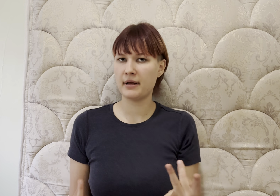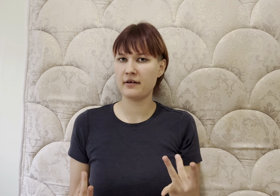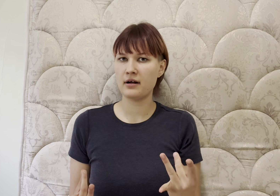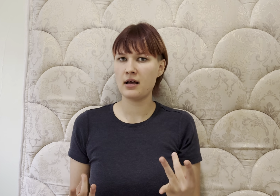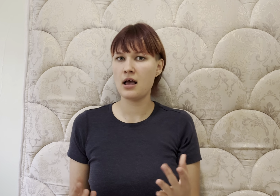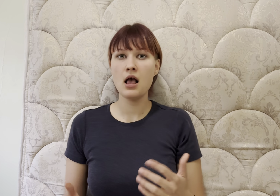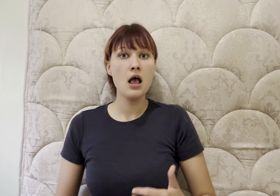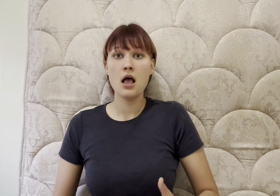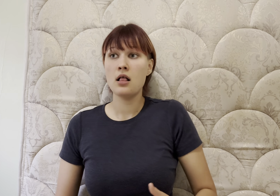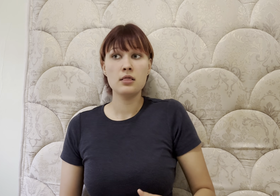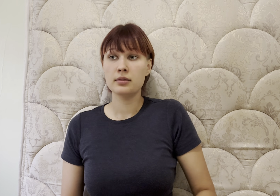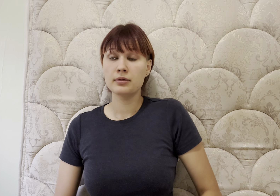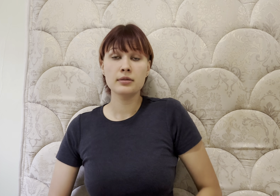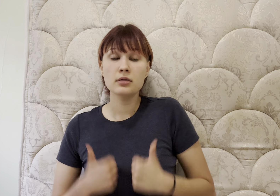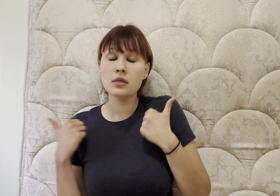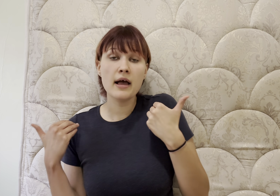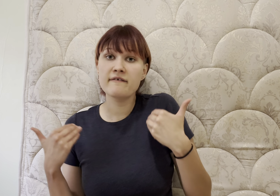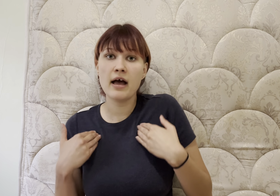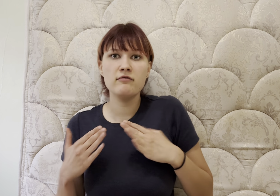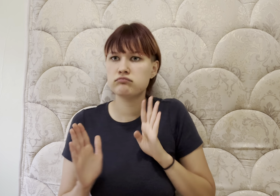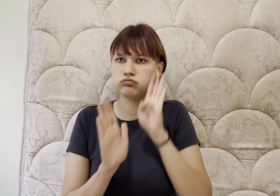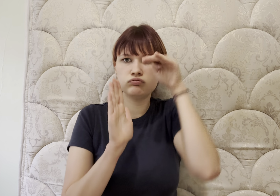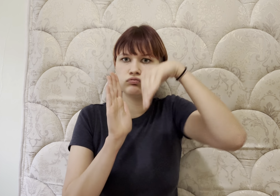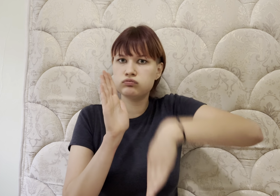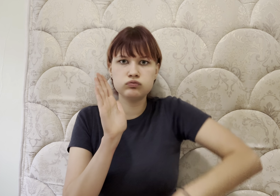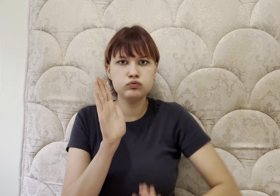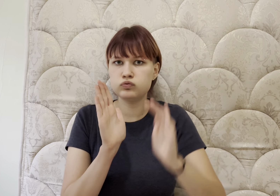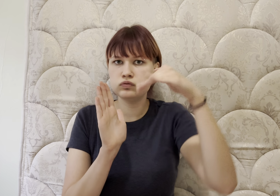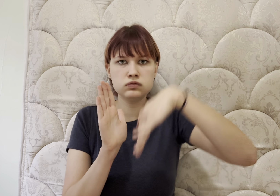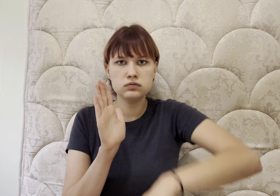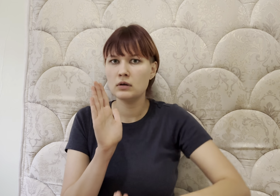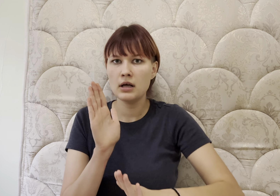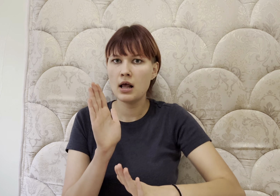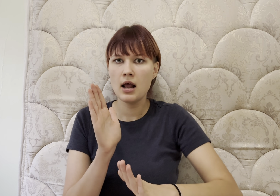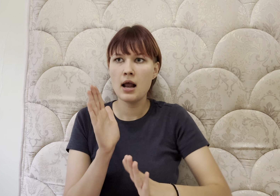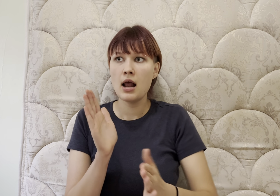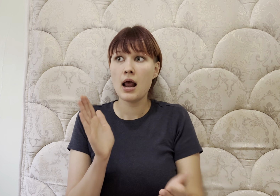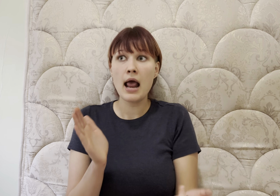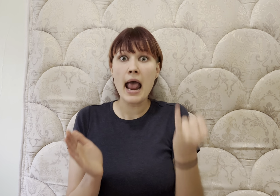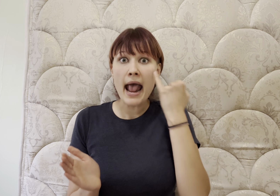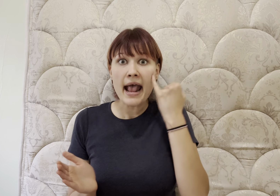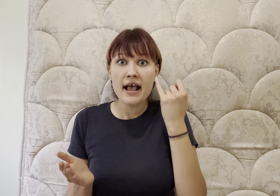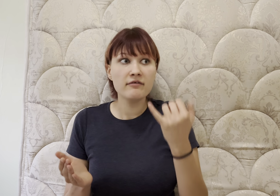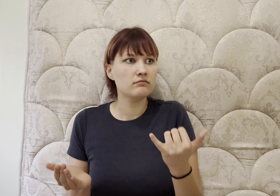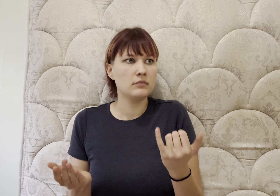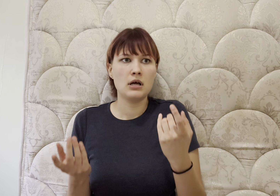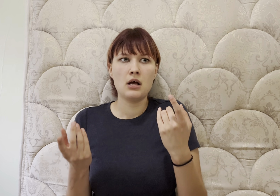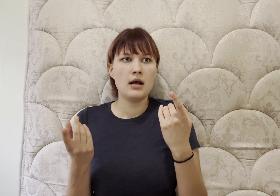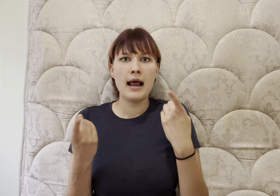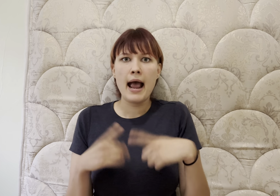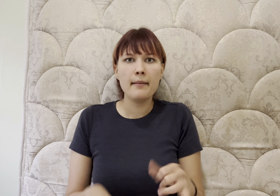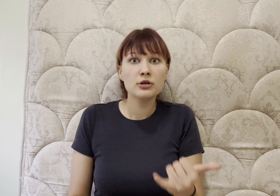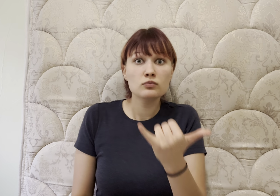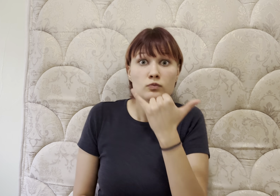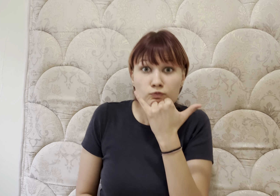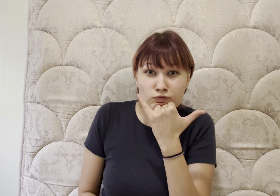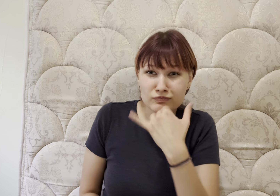don't need to react in an extreme way. So in DBT, people work to